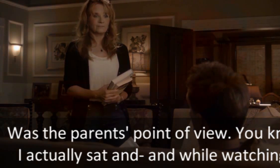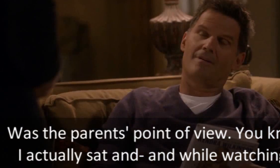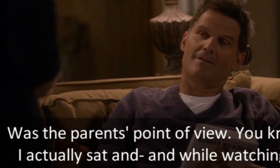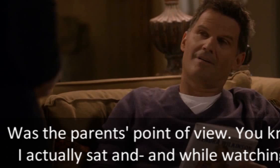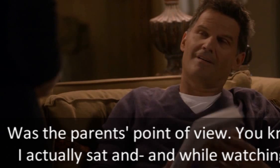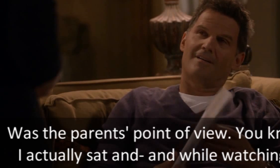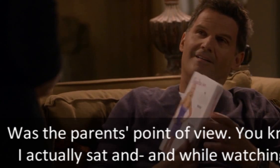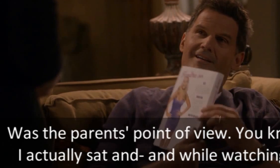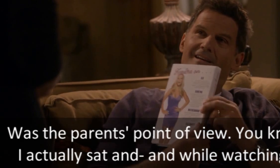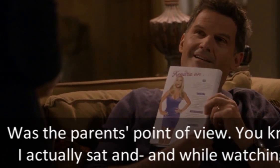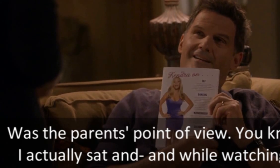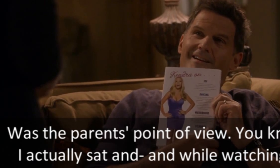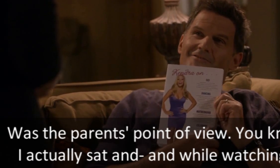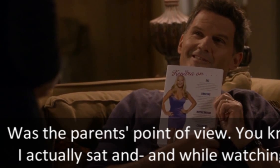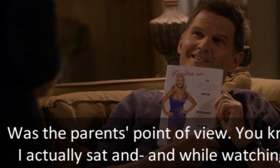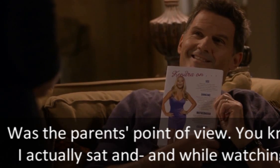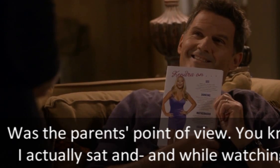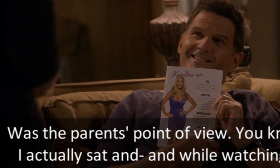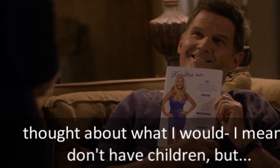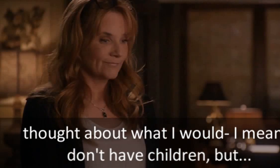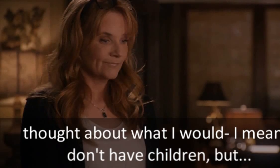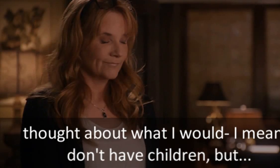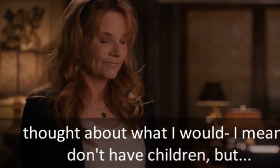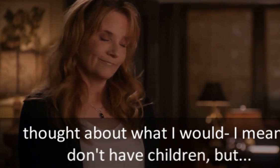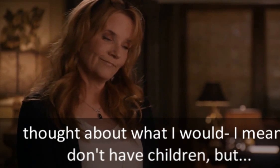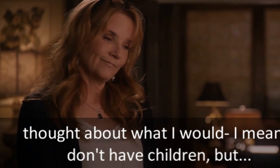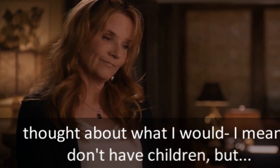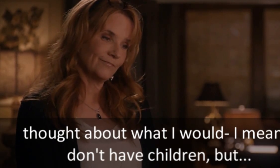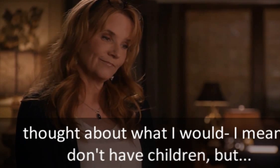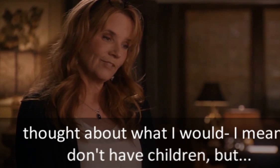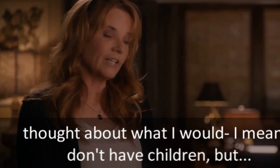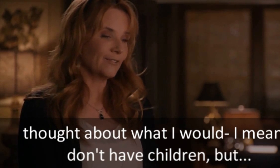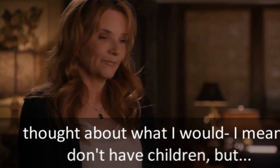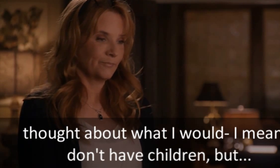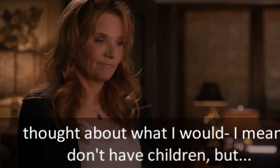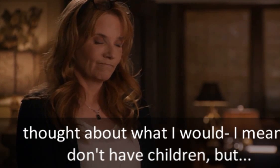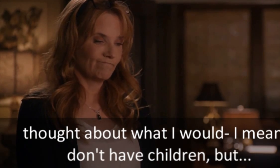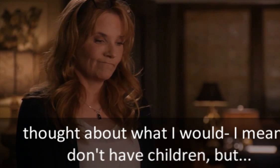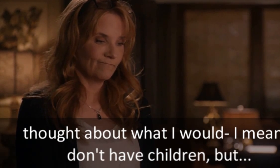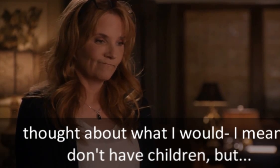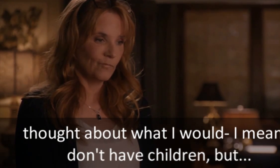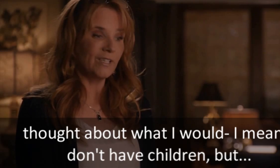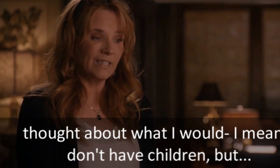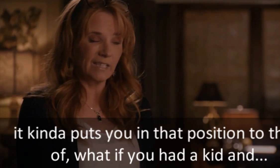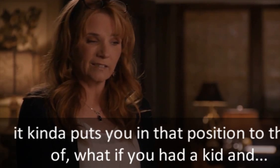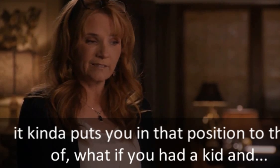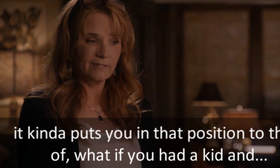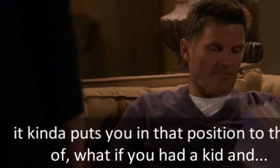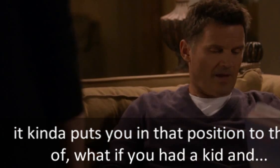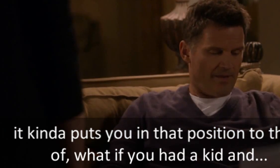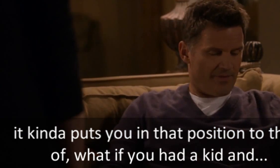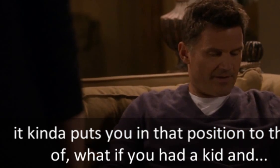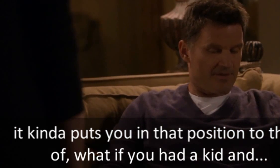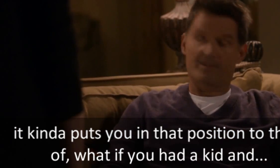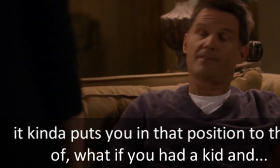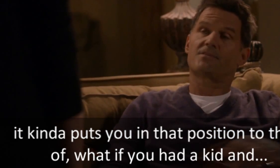sat and while watching it, thought about what I would, I mean, I don't have children, but it kind of puts you in that position to think